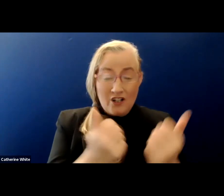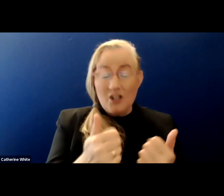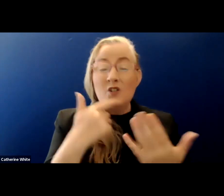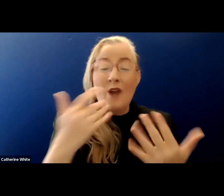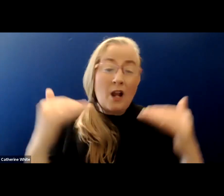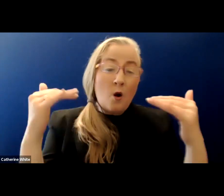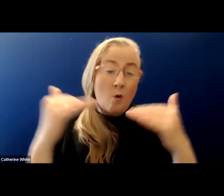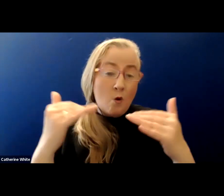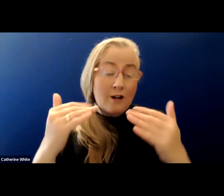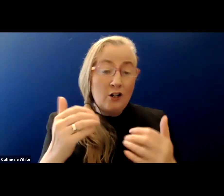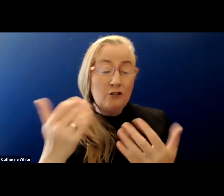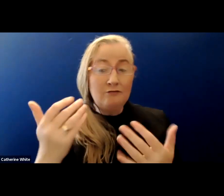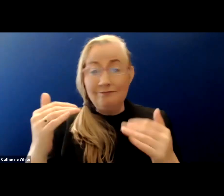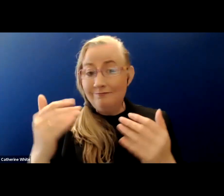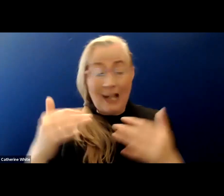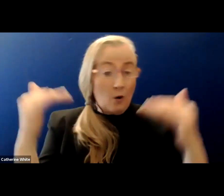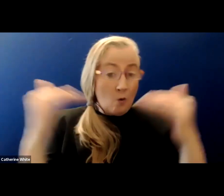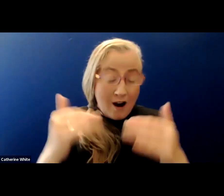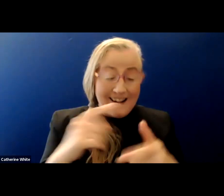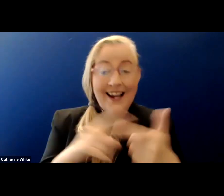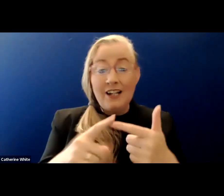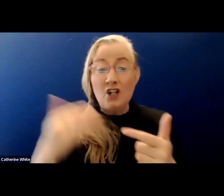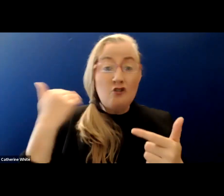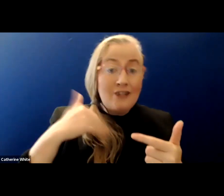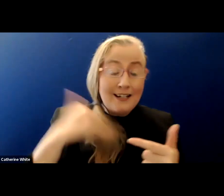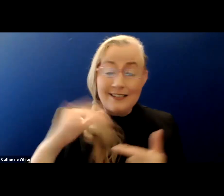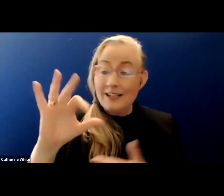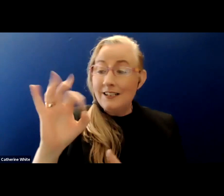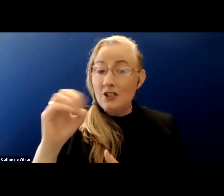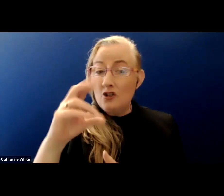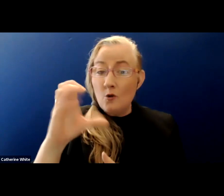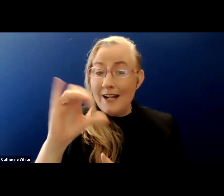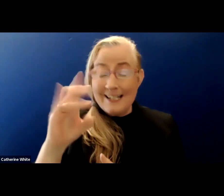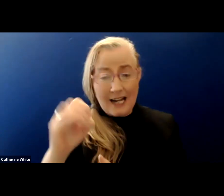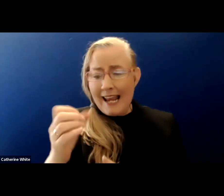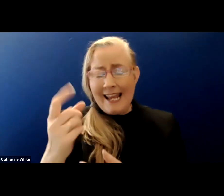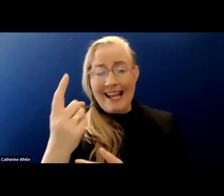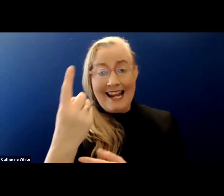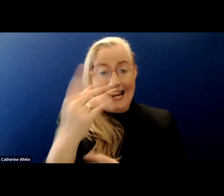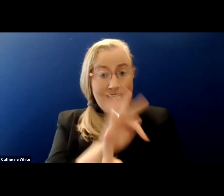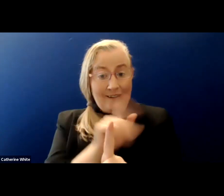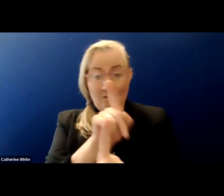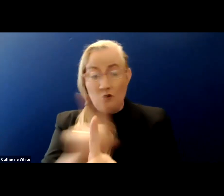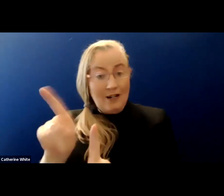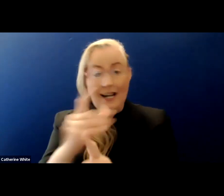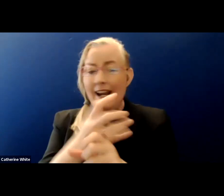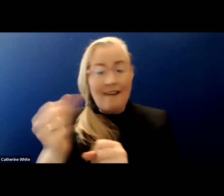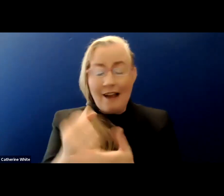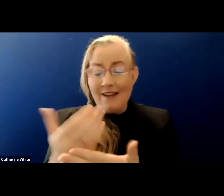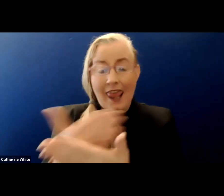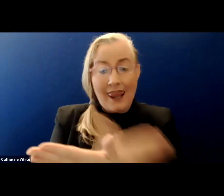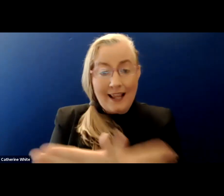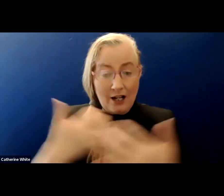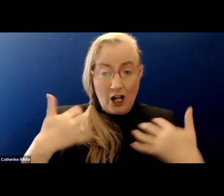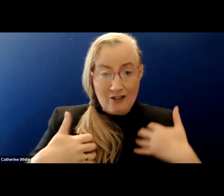crimes, crimes against humanity, and the crime of genocide, individuals have never had a legal interest in respect